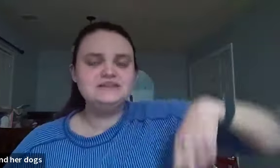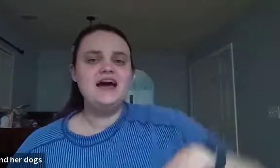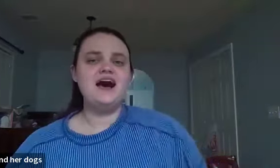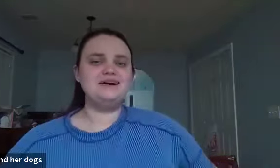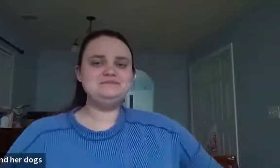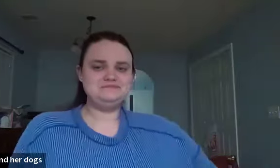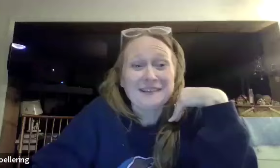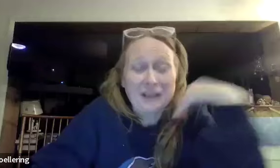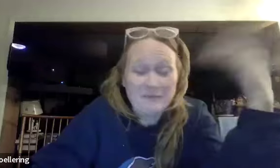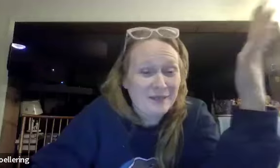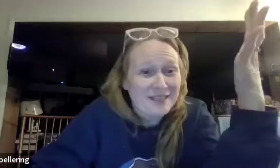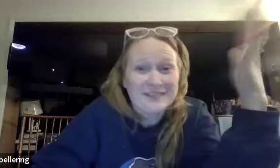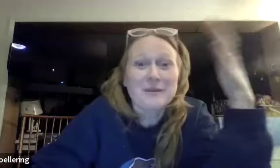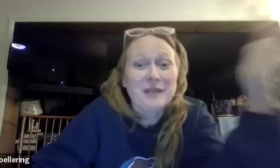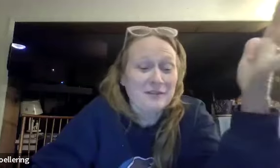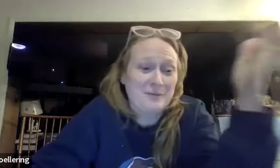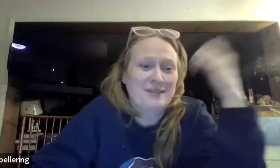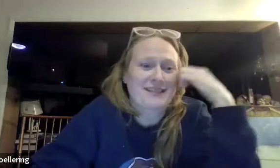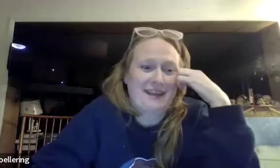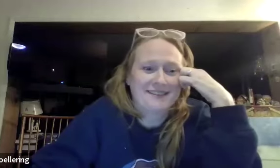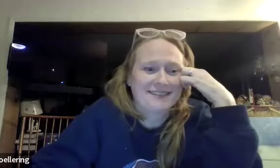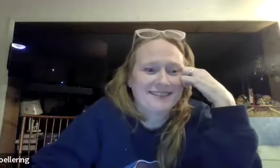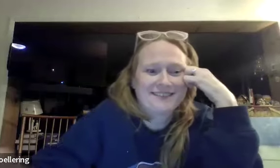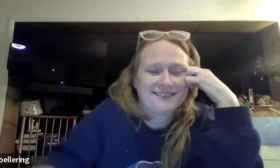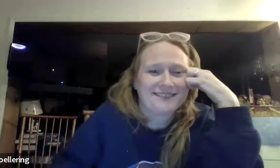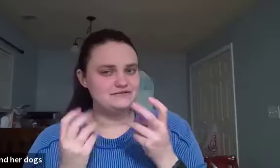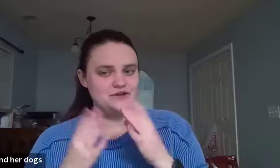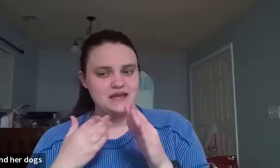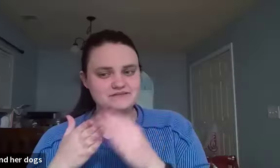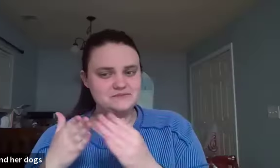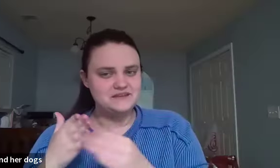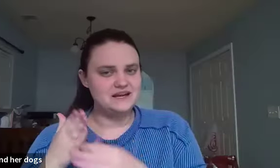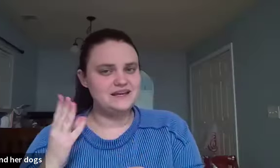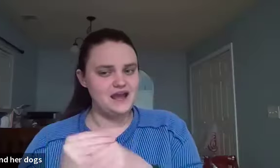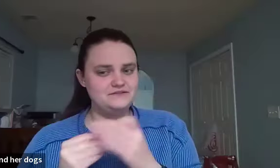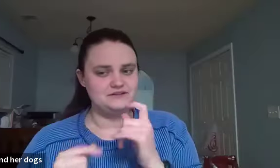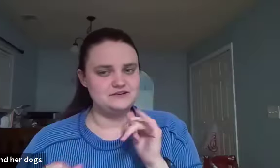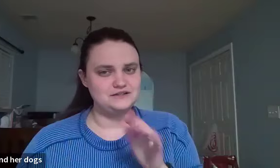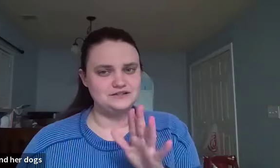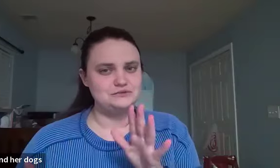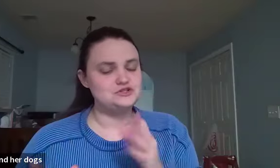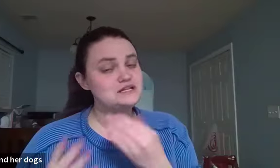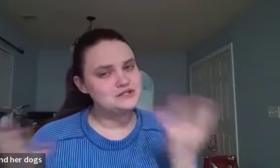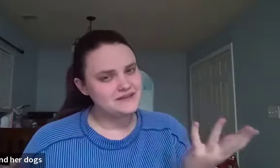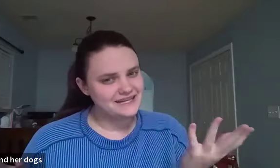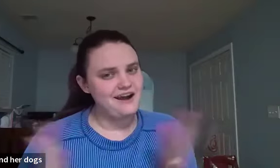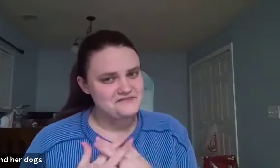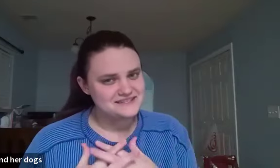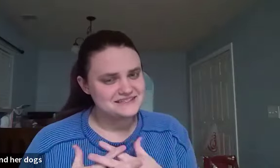should. I love music, so I would love to do music signs. I'll add a few. If we have time at the end, I can add a few because there's not too many,